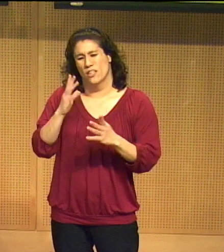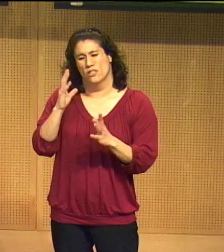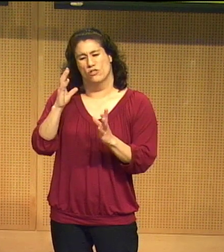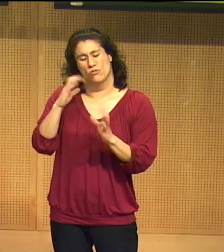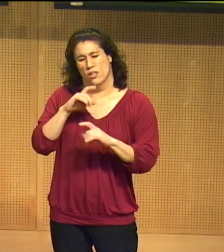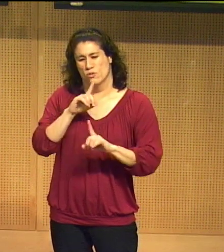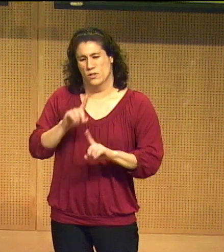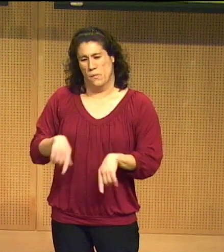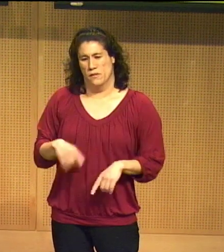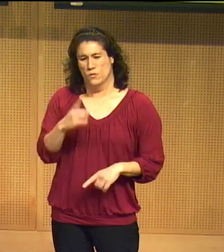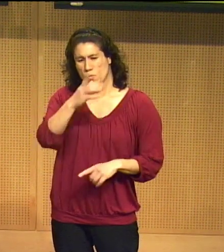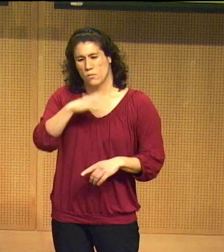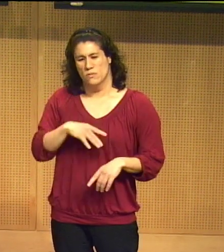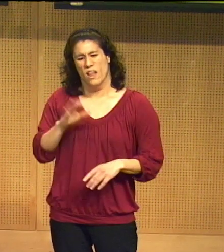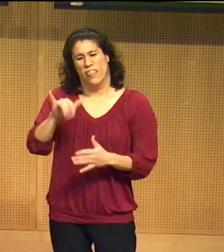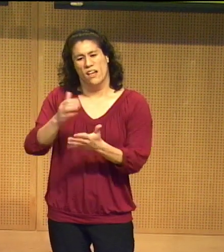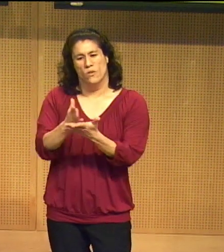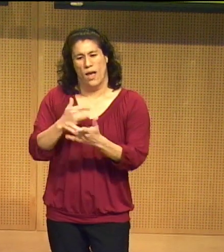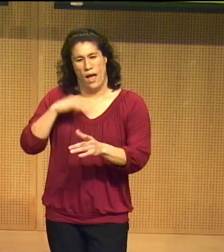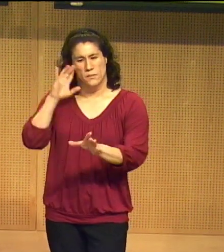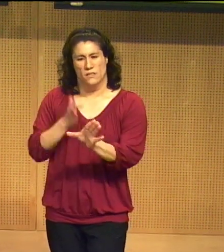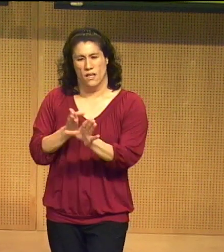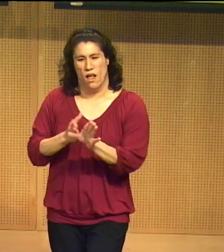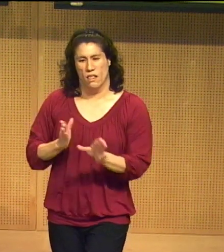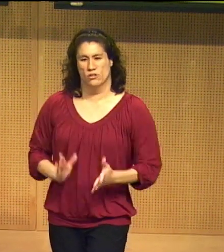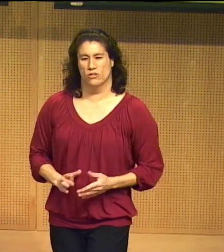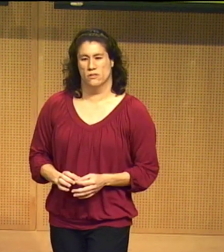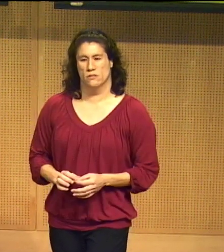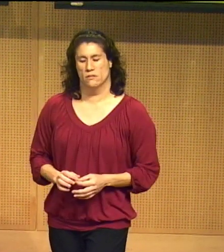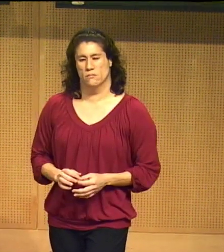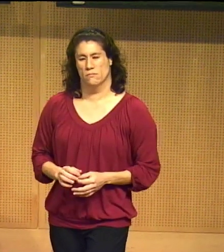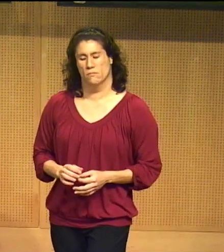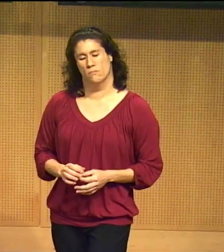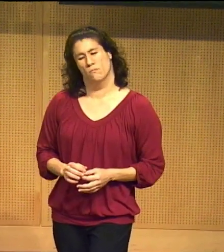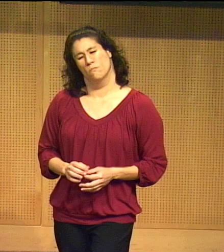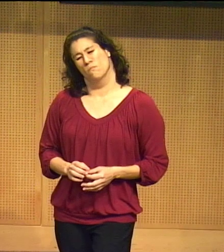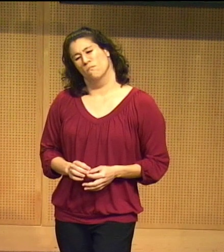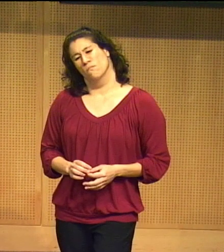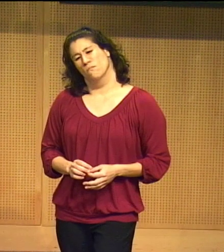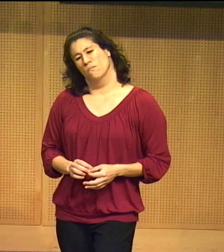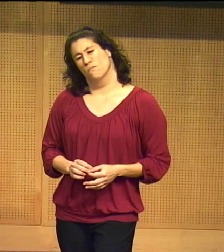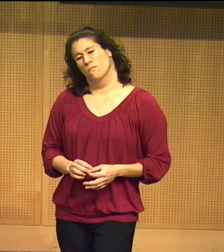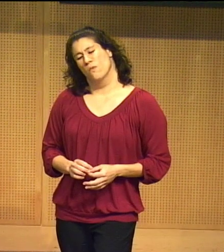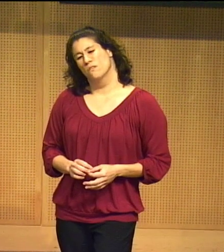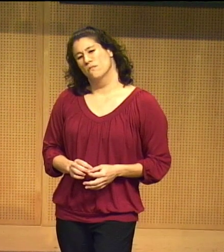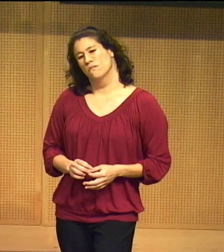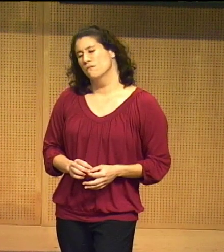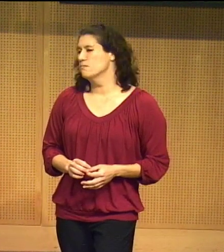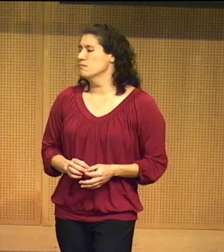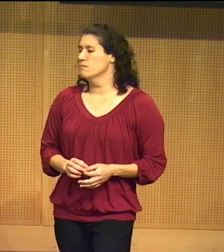of the reactions I get are very strange. That's okay. They'll say, oh, okay, I'm a psychologist. And I look at them like,